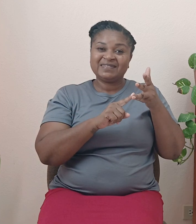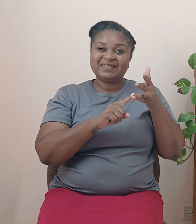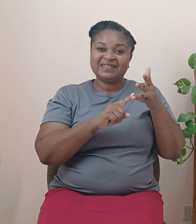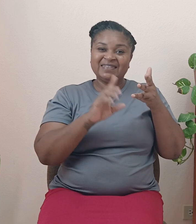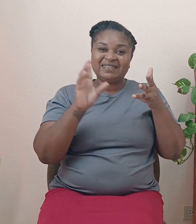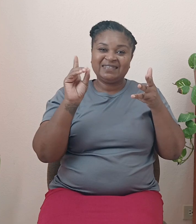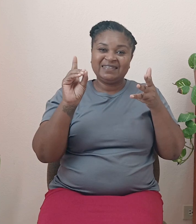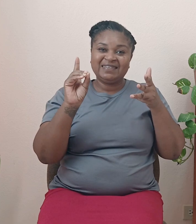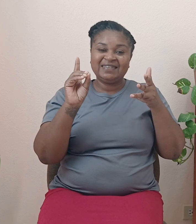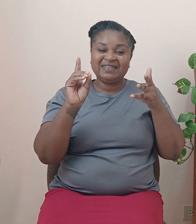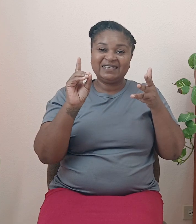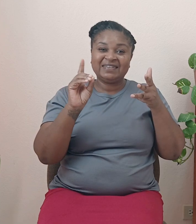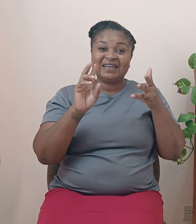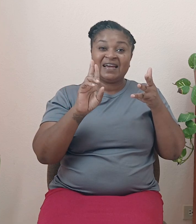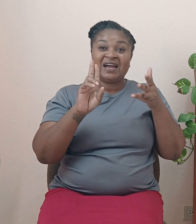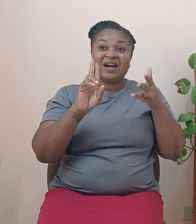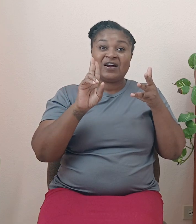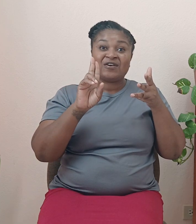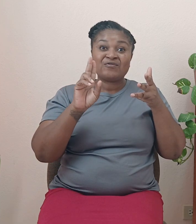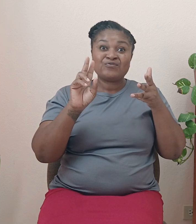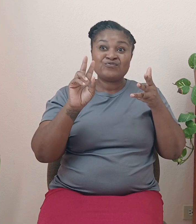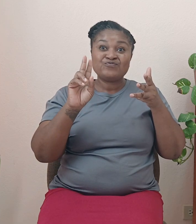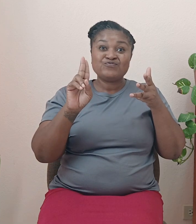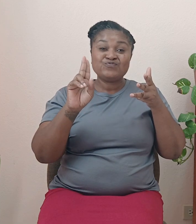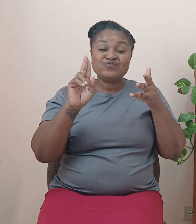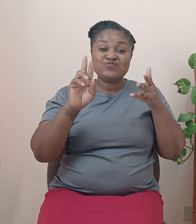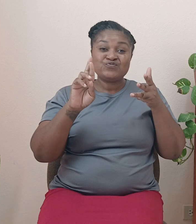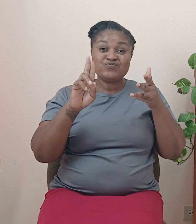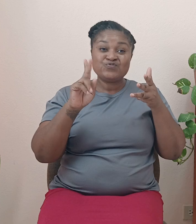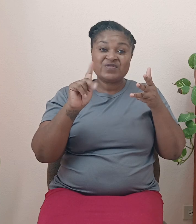D. Ruth and Boaz.